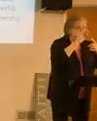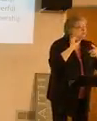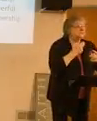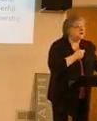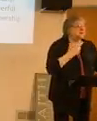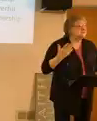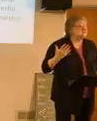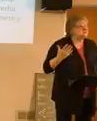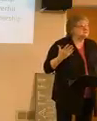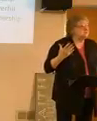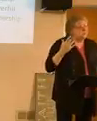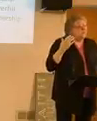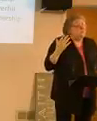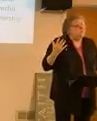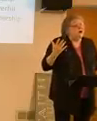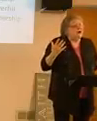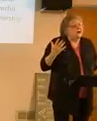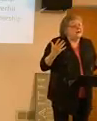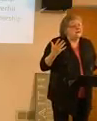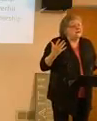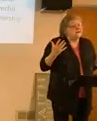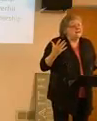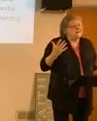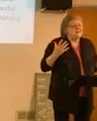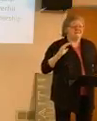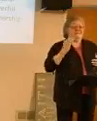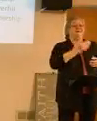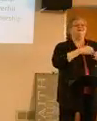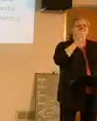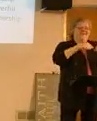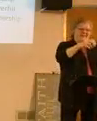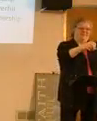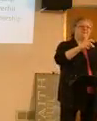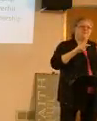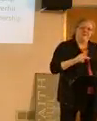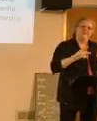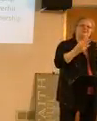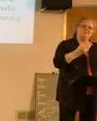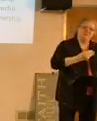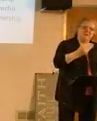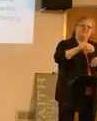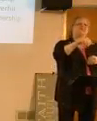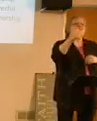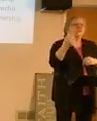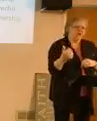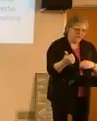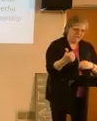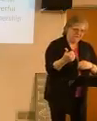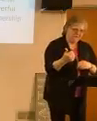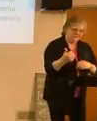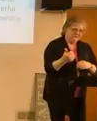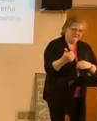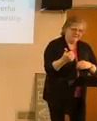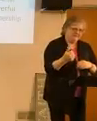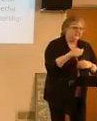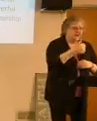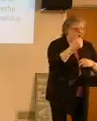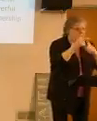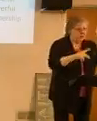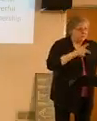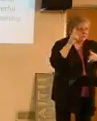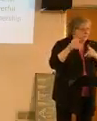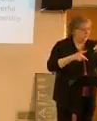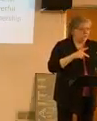in and through us so that we might have the privilege to minister to others? Other people